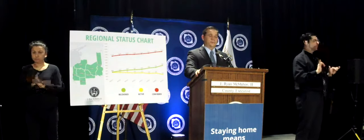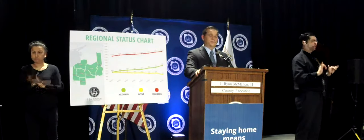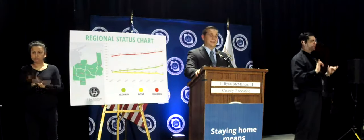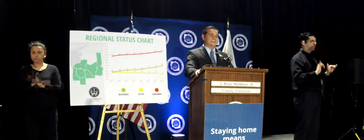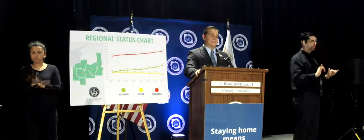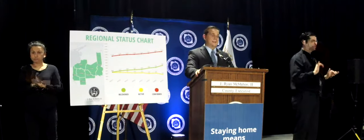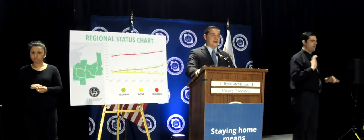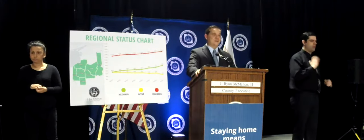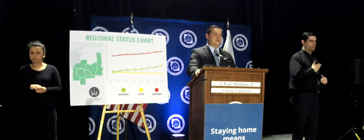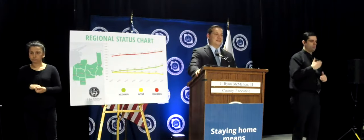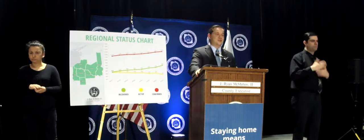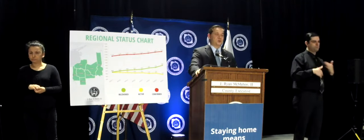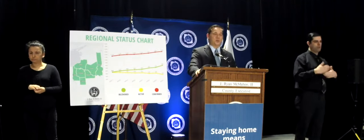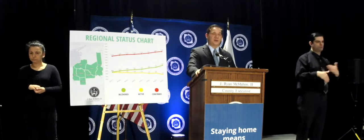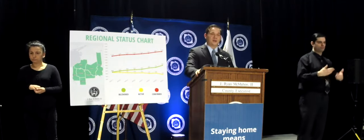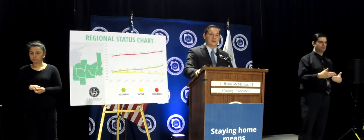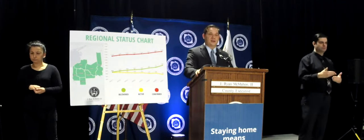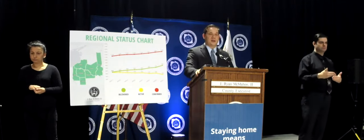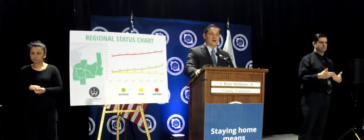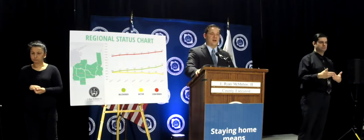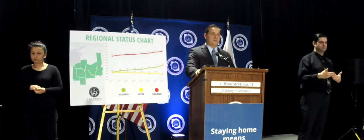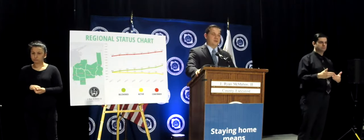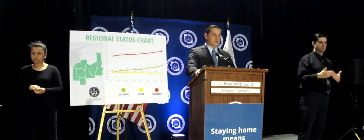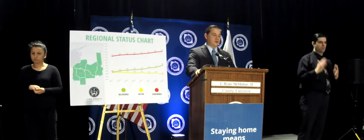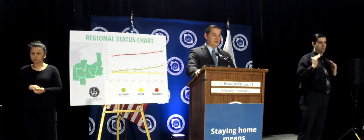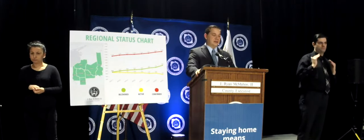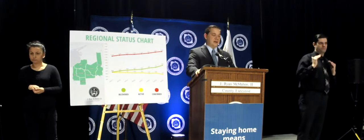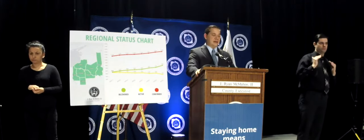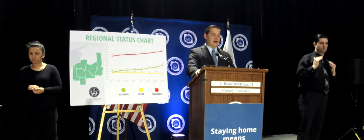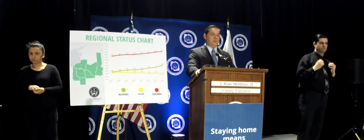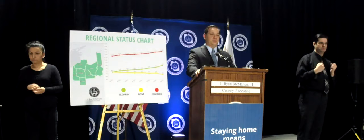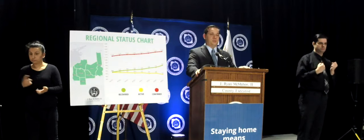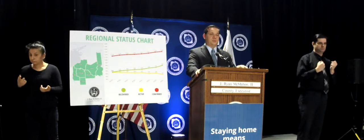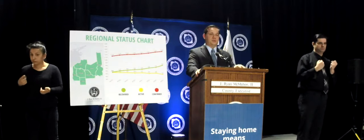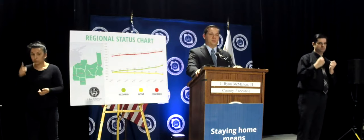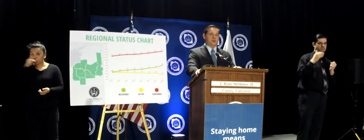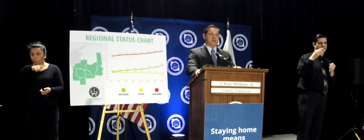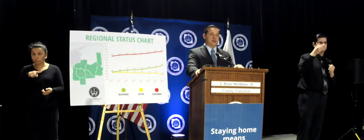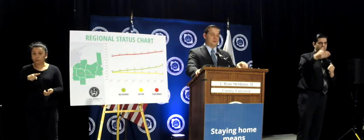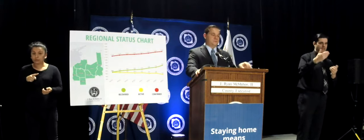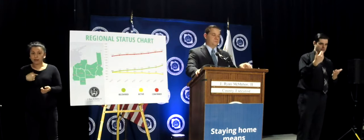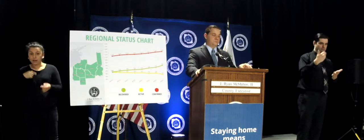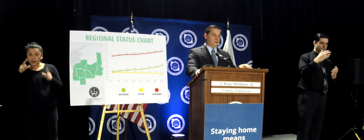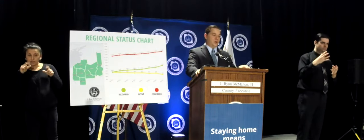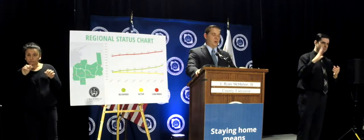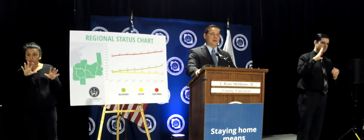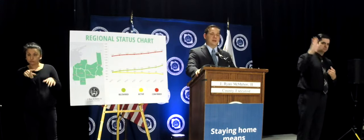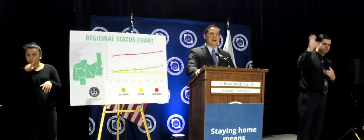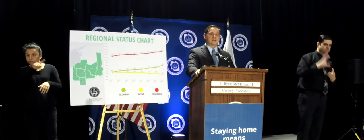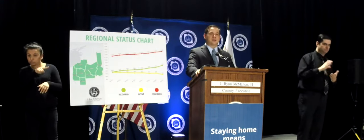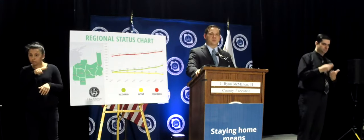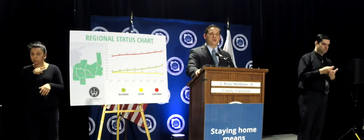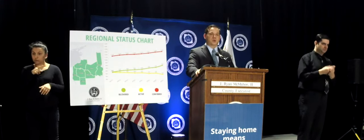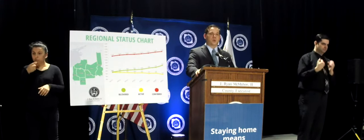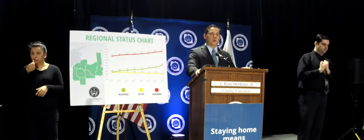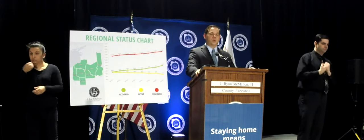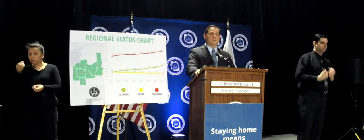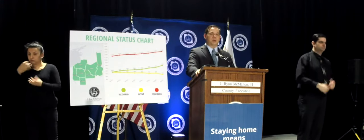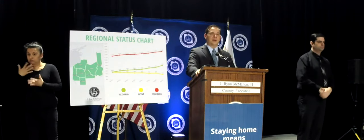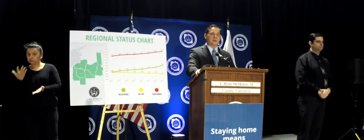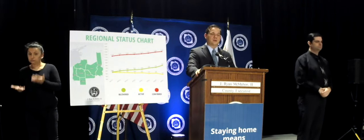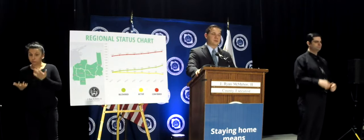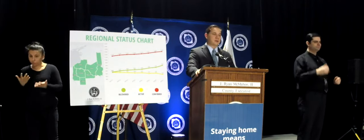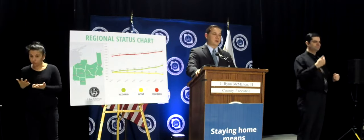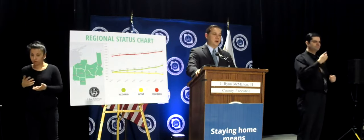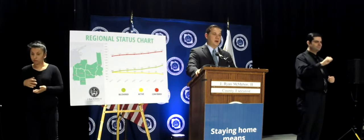and that's reflected in any potential bill. But certainly, any help is appreciated. Recognizing the special role we